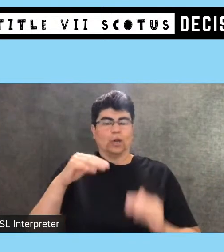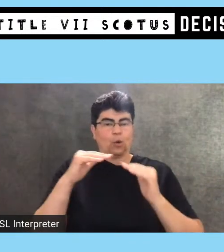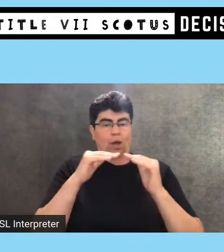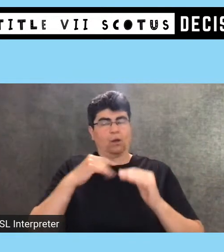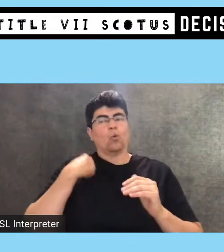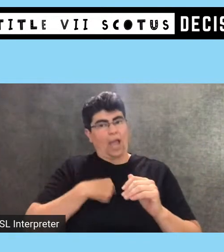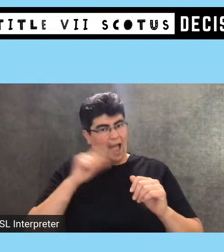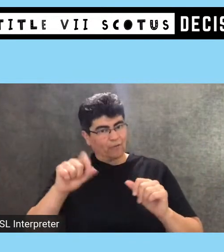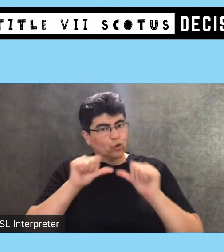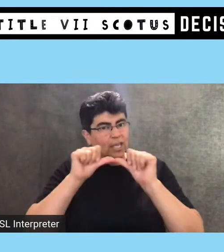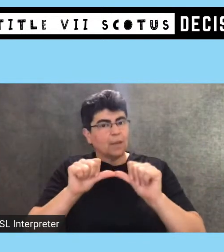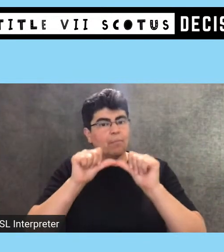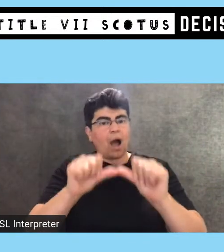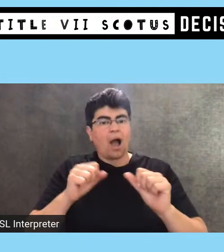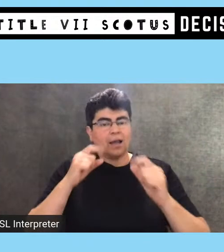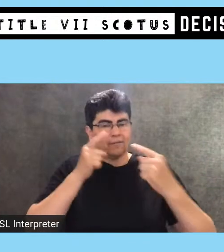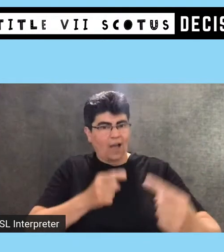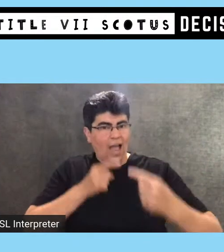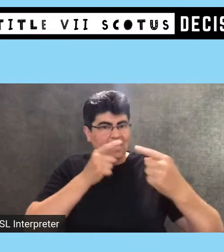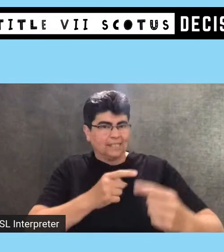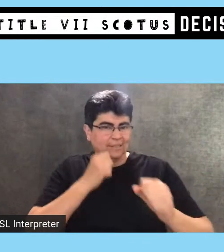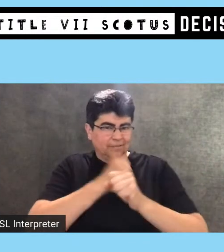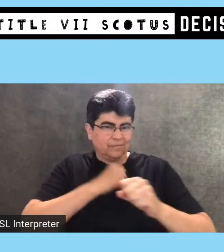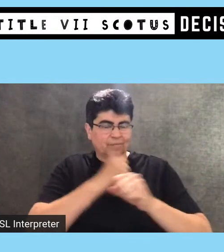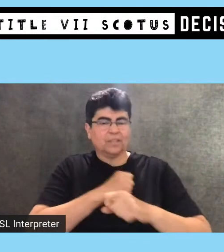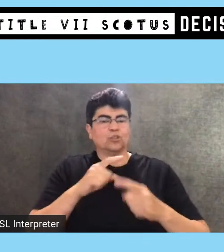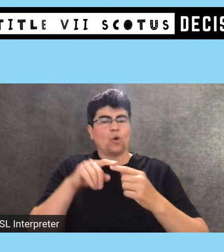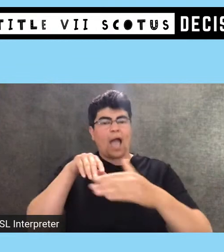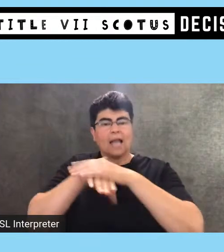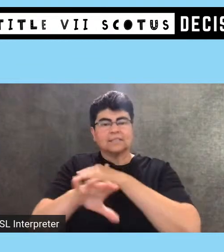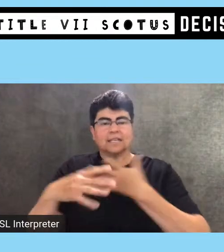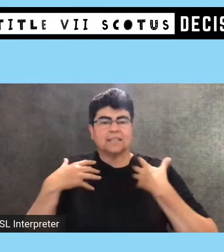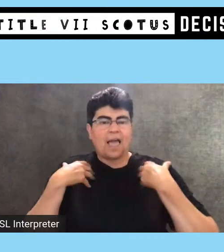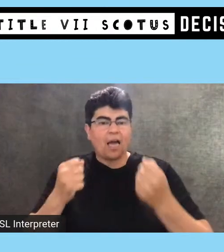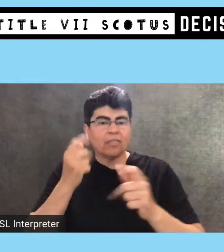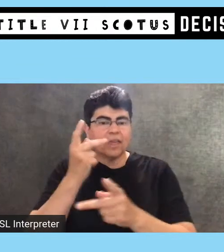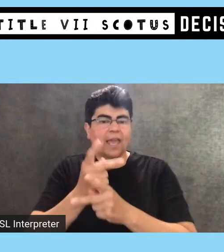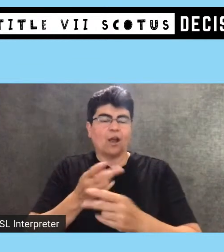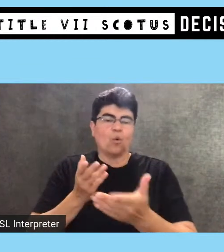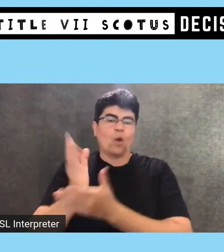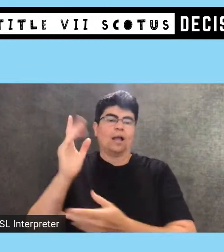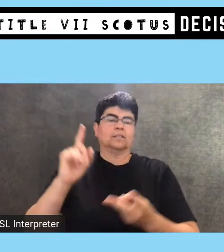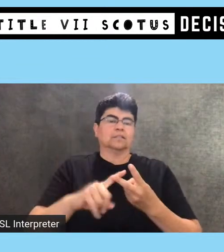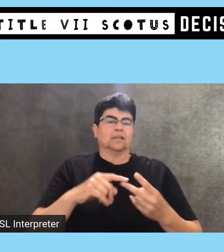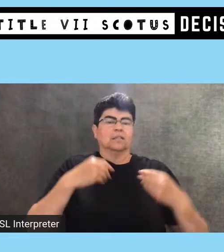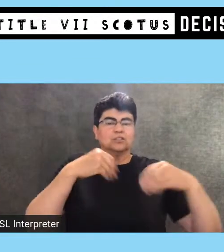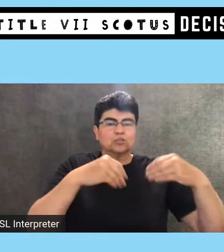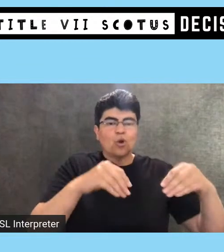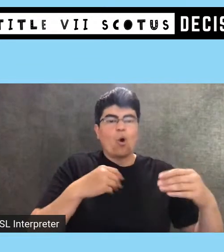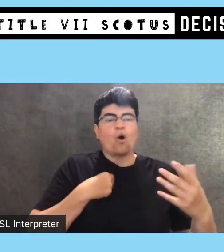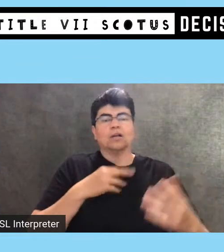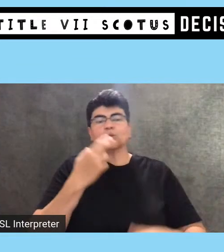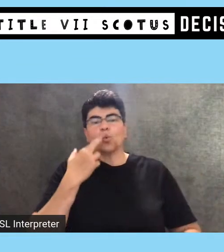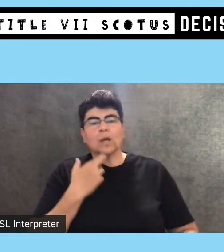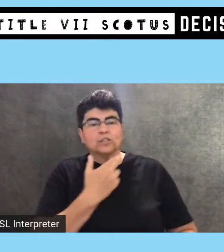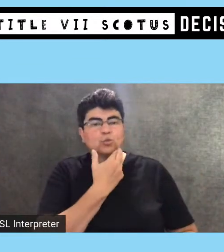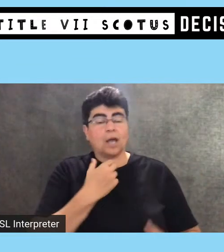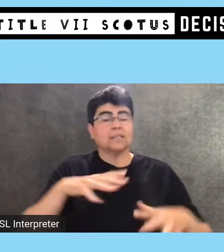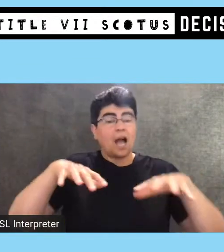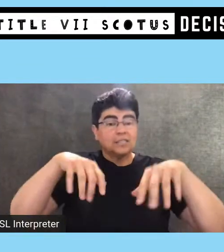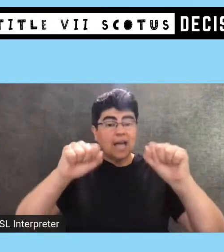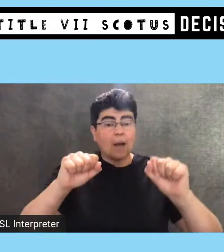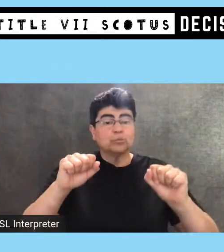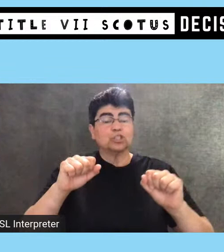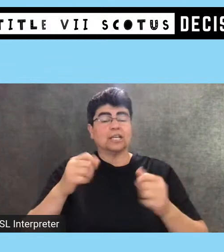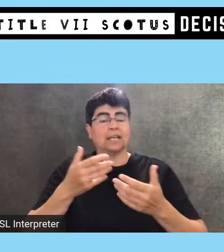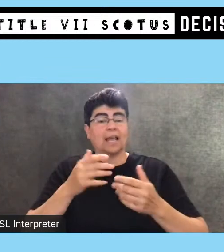on fighting to have legal rights and accessing healthcare in retail stores and restaurants, in adoption agencies and